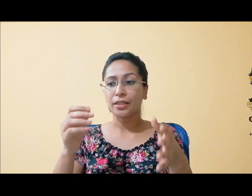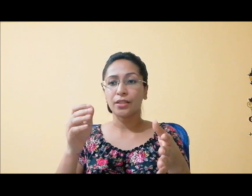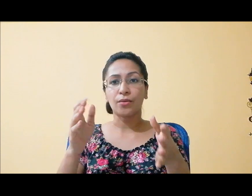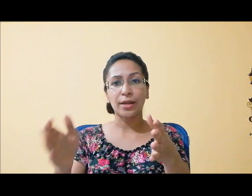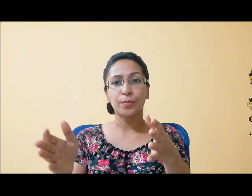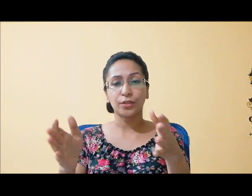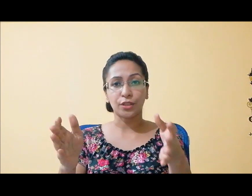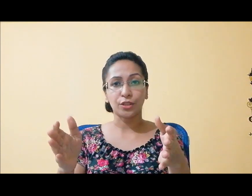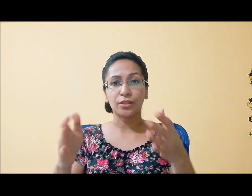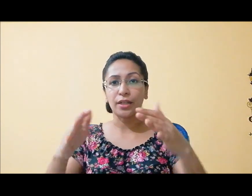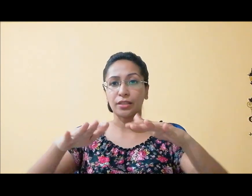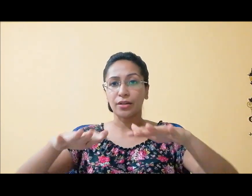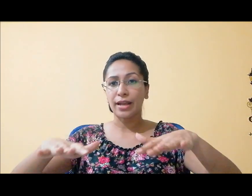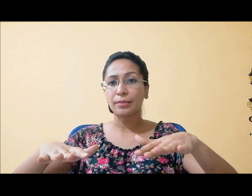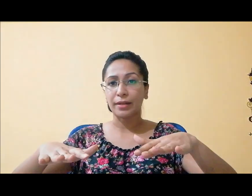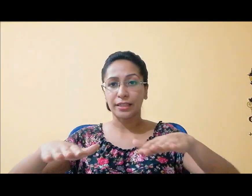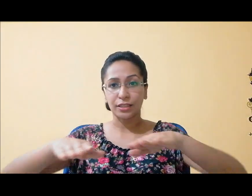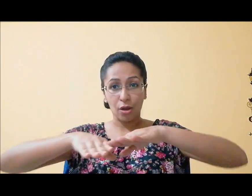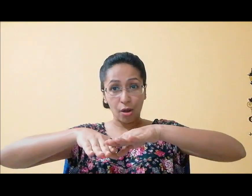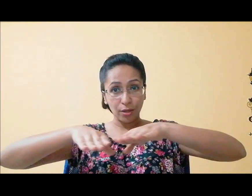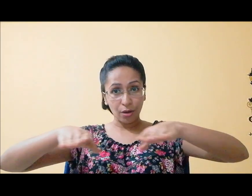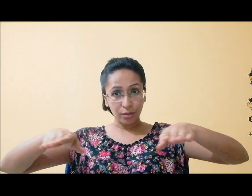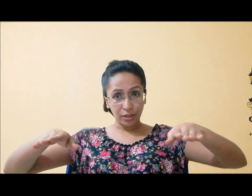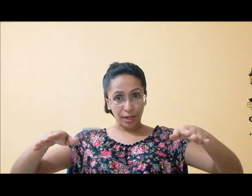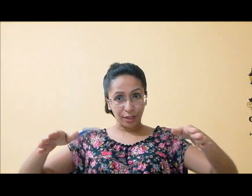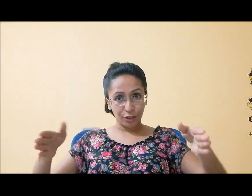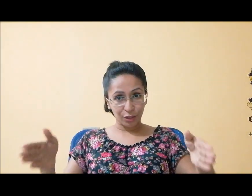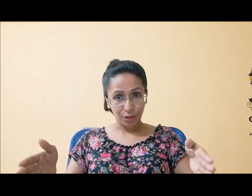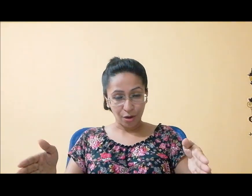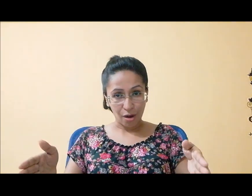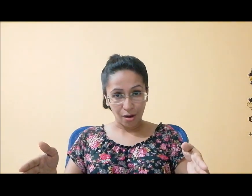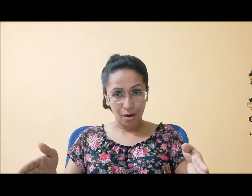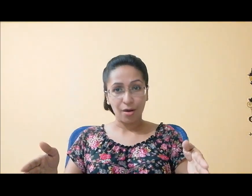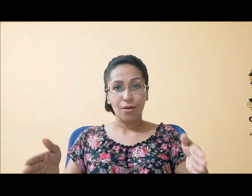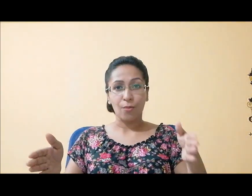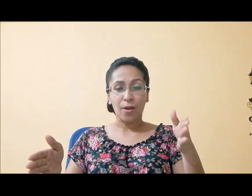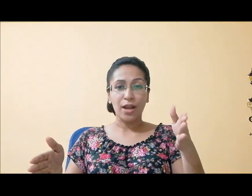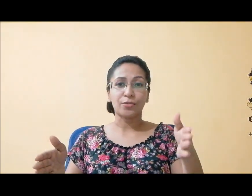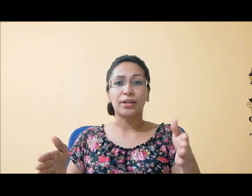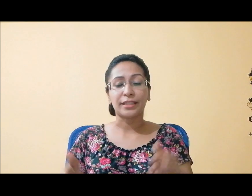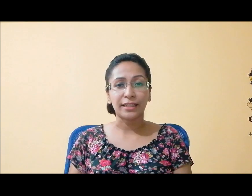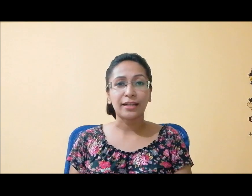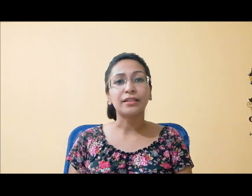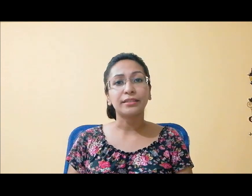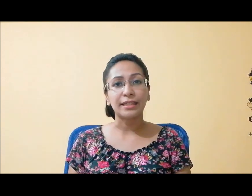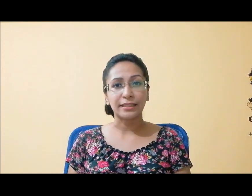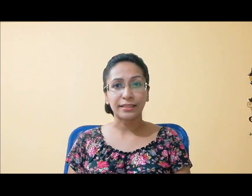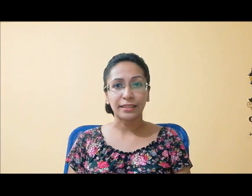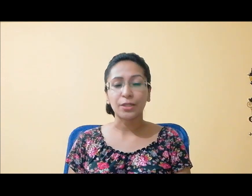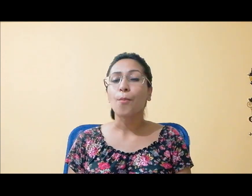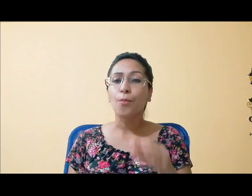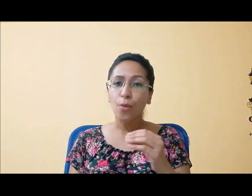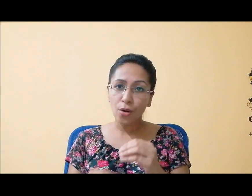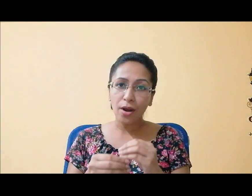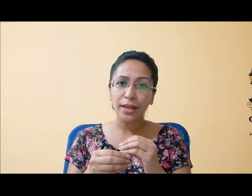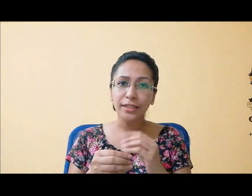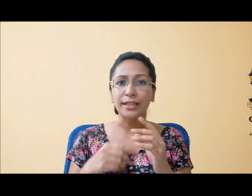the right position, in the right place on your stage while relating a incident. More on it in the